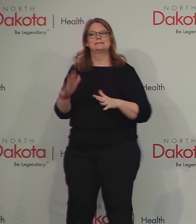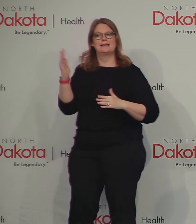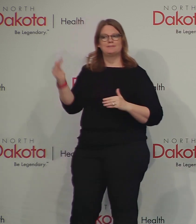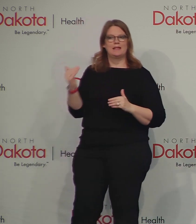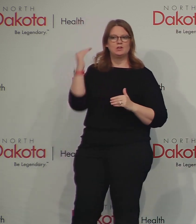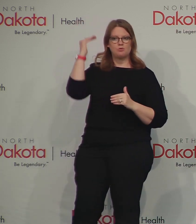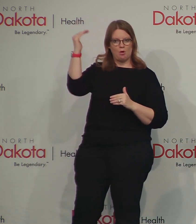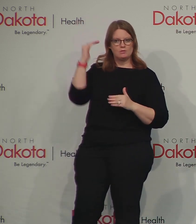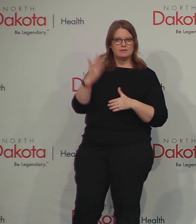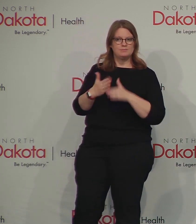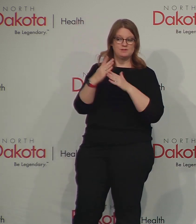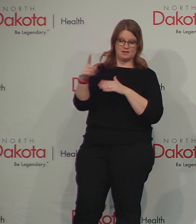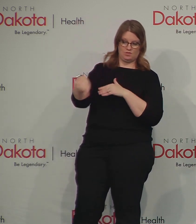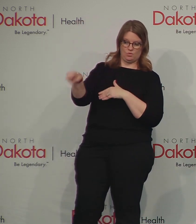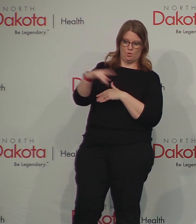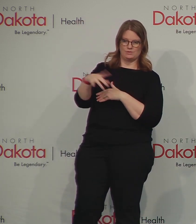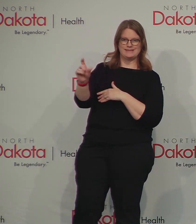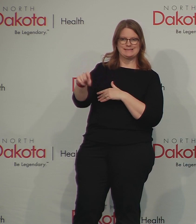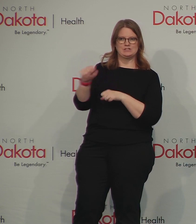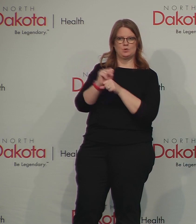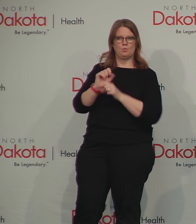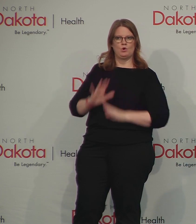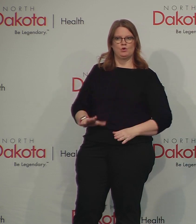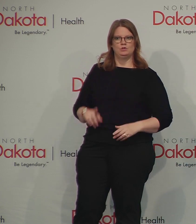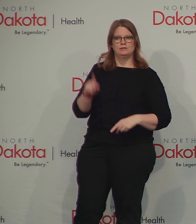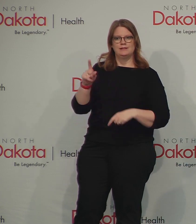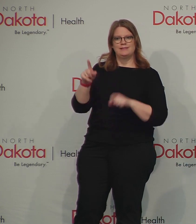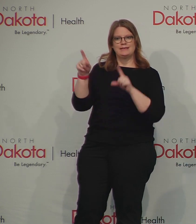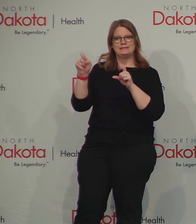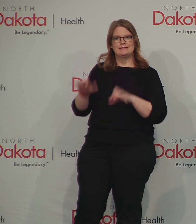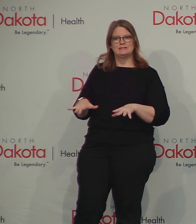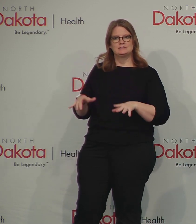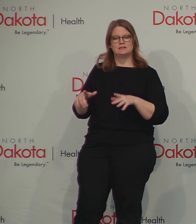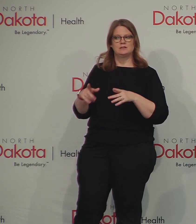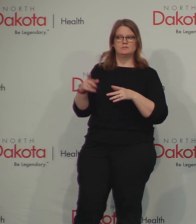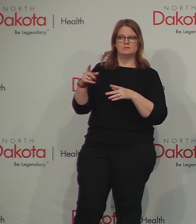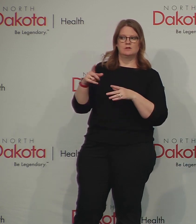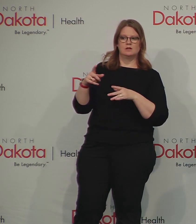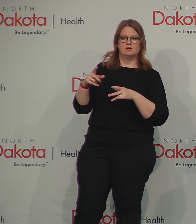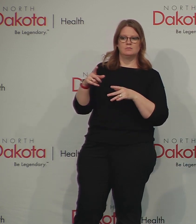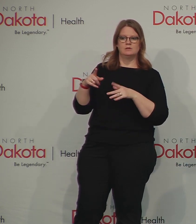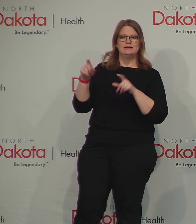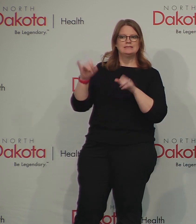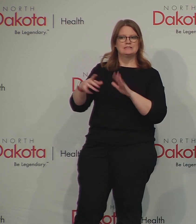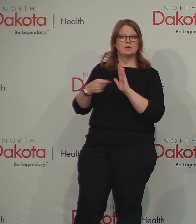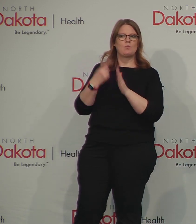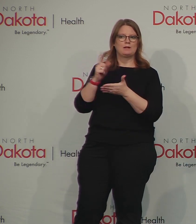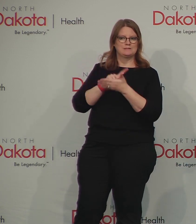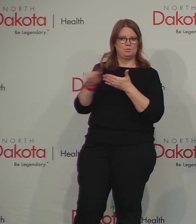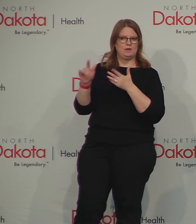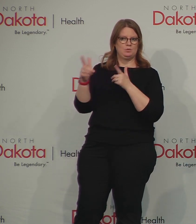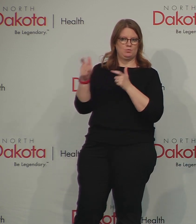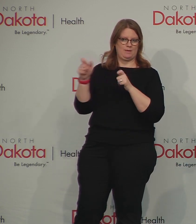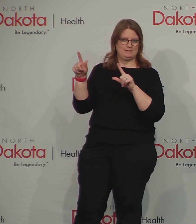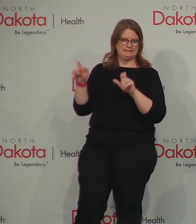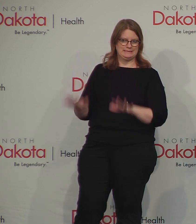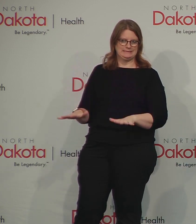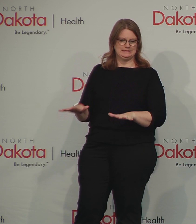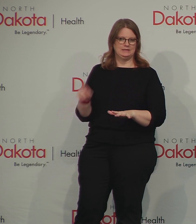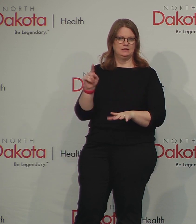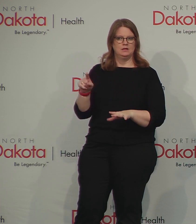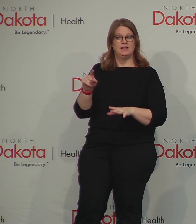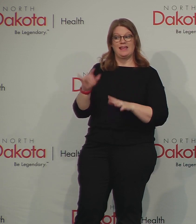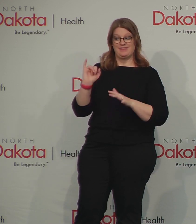and protecting those essential workers. And that testing would occur, those that have signed up will get tested once a week with the rapid testing. And this